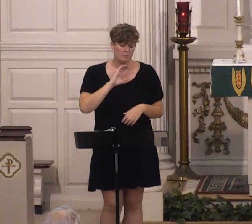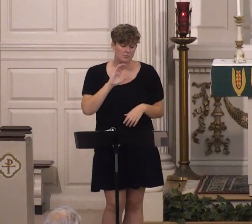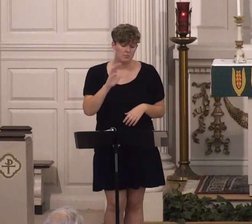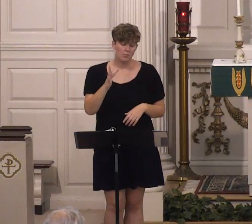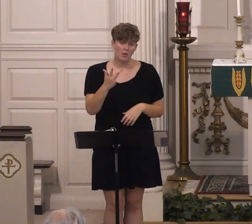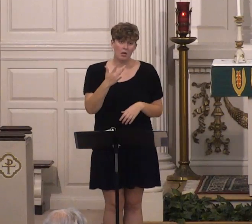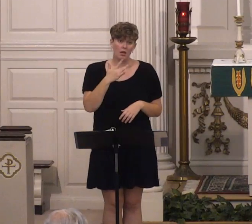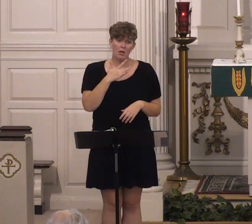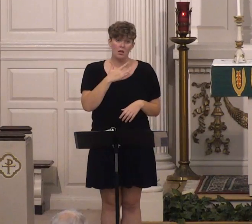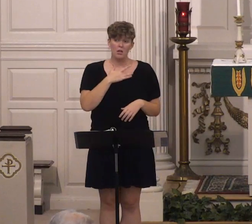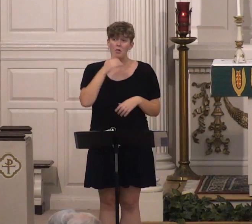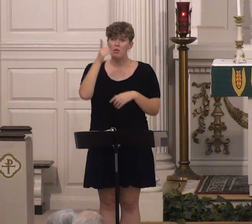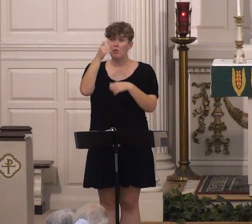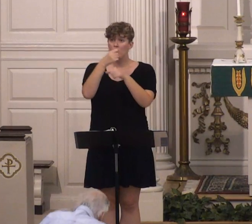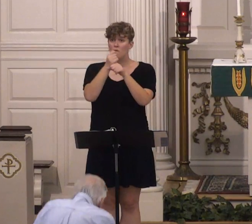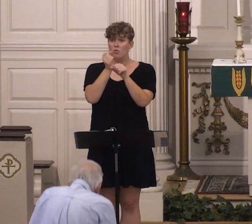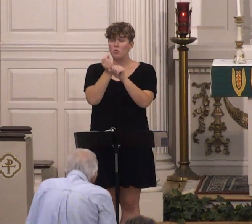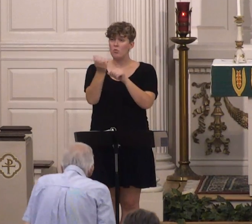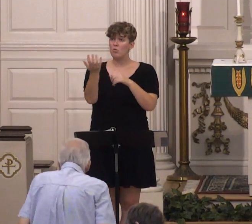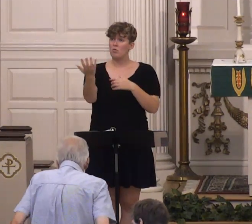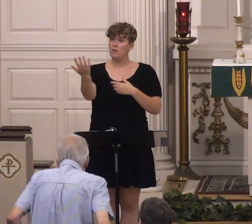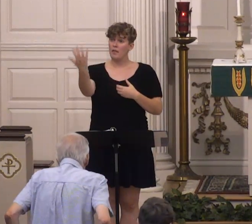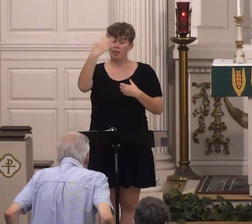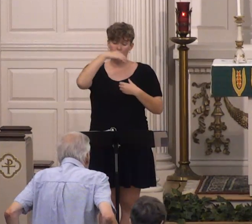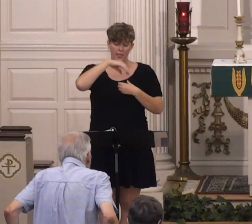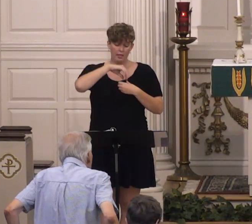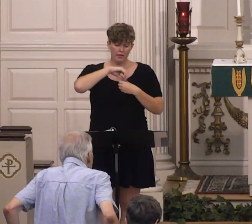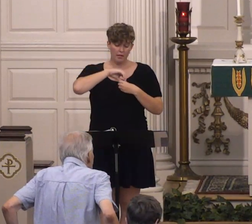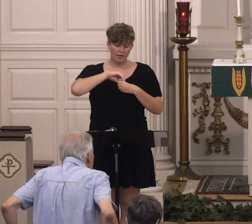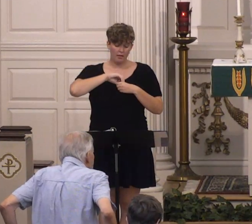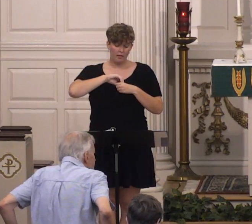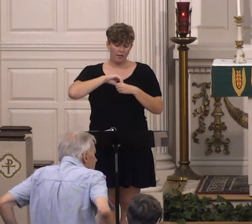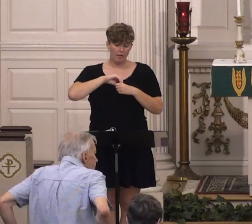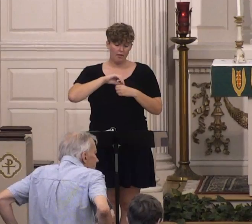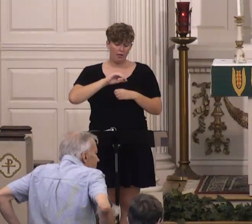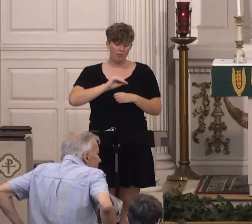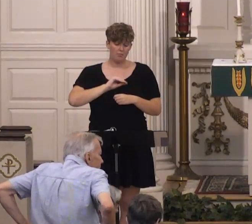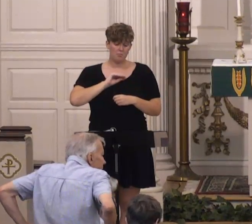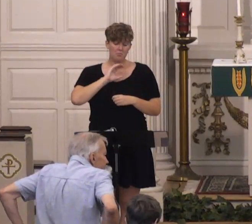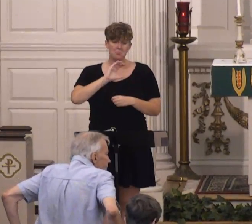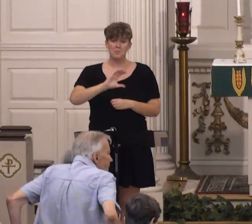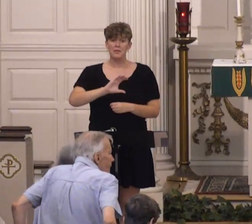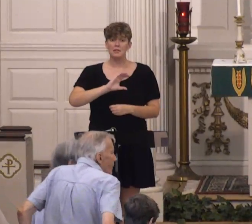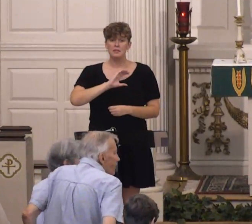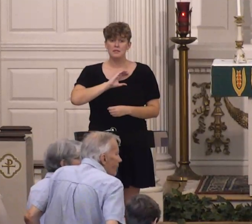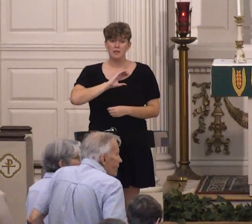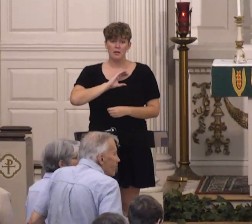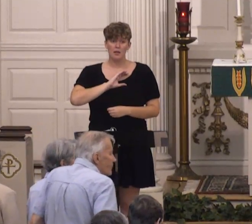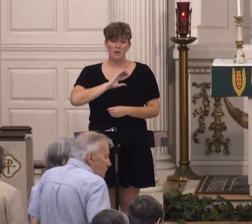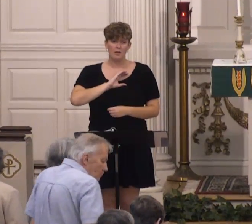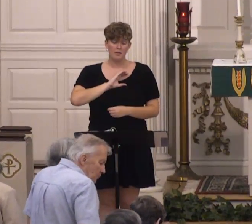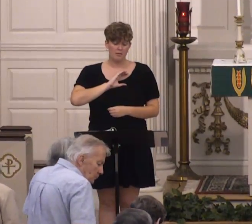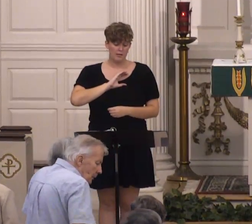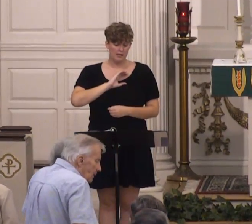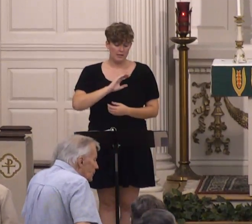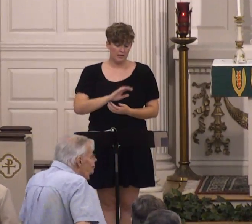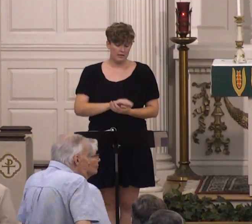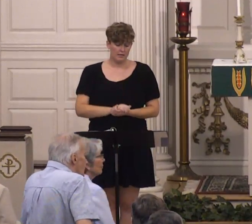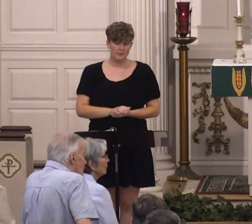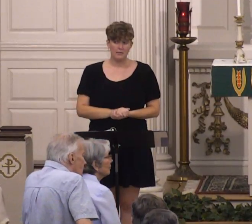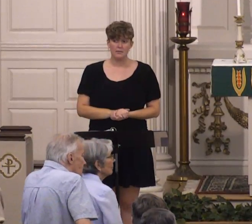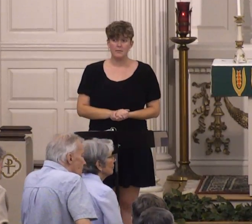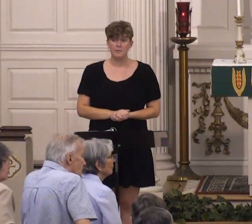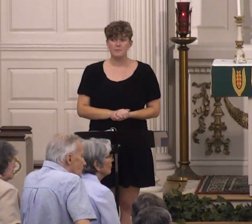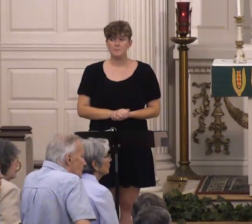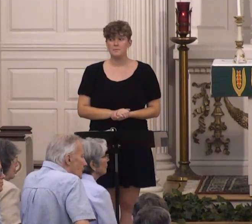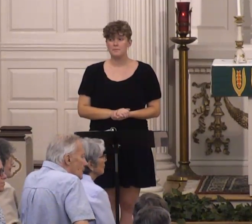hast made, to fill the hearts which thou